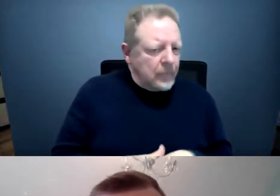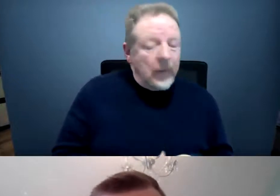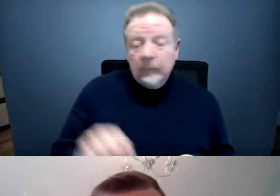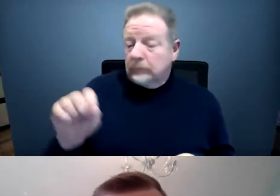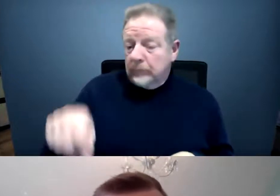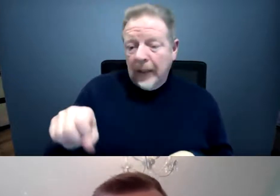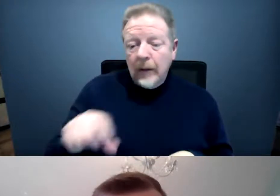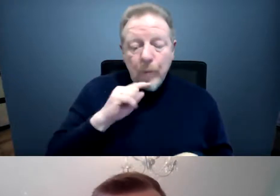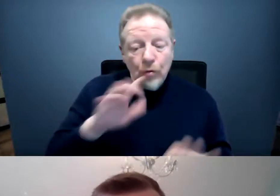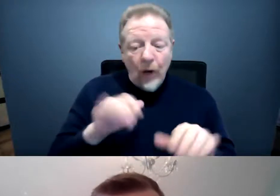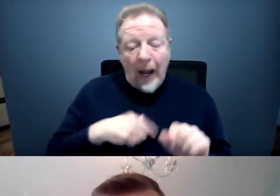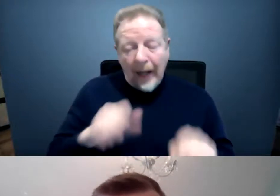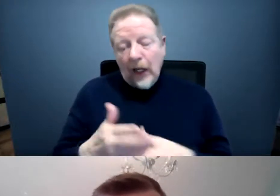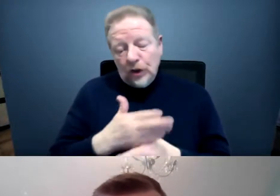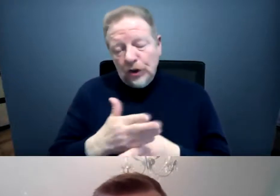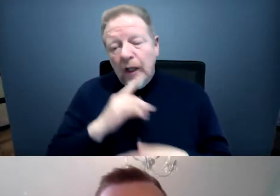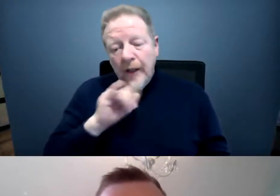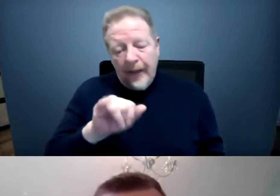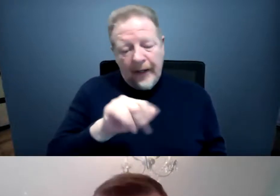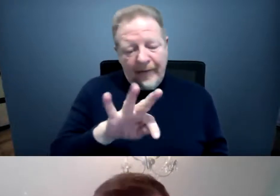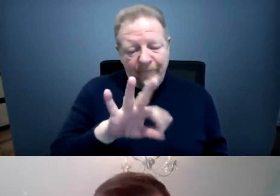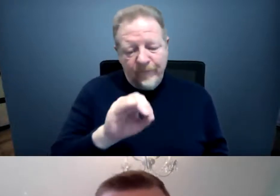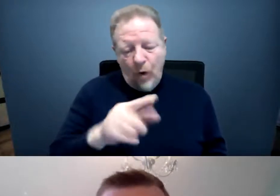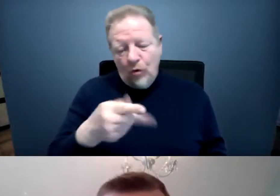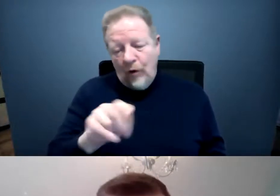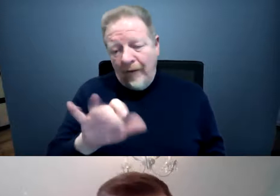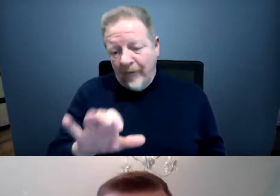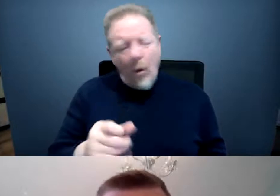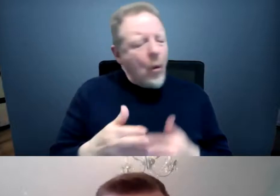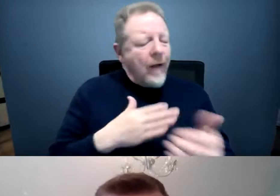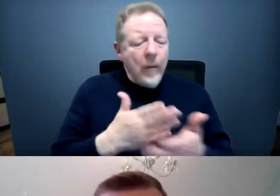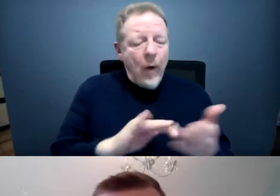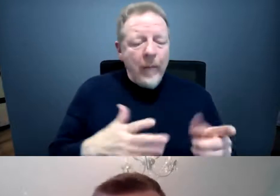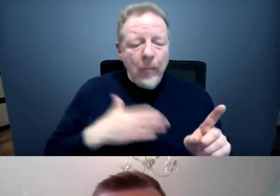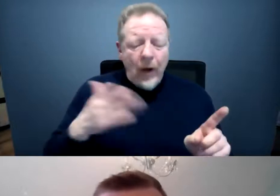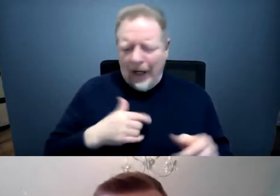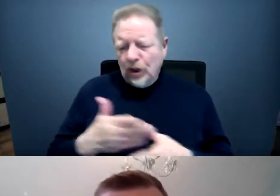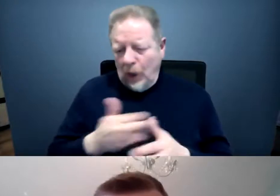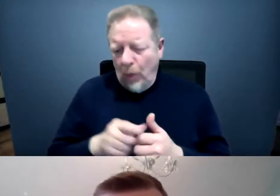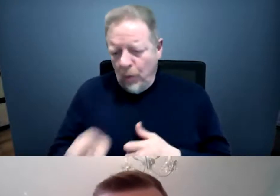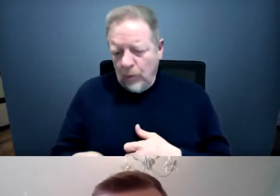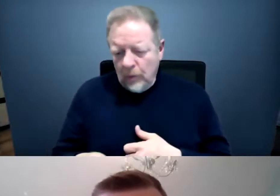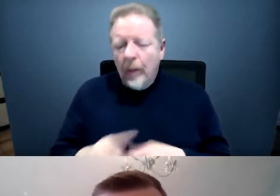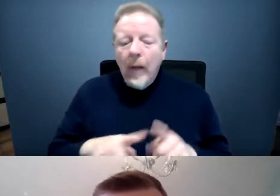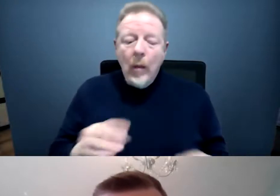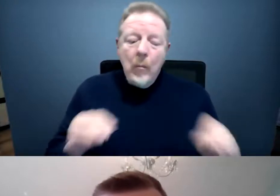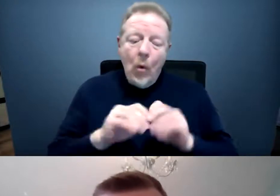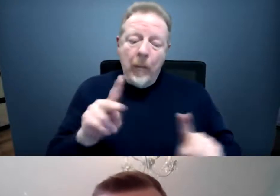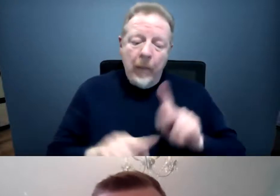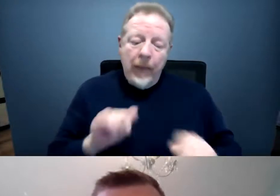great. I can share the infographic with you or whatever part you'd like. But I think the more people that are aware, the